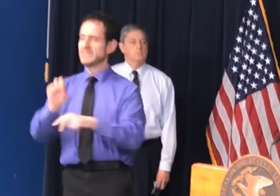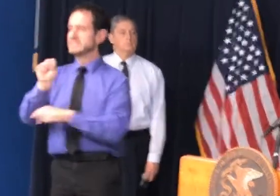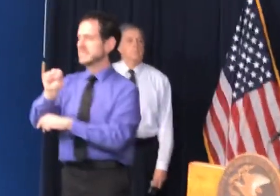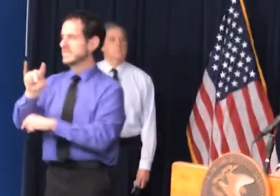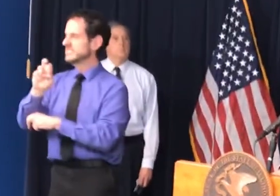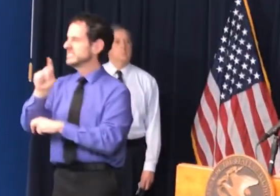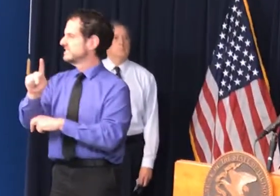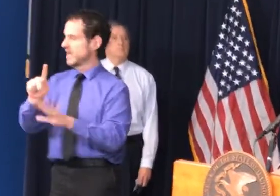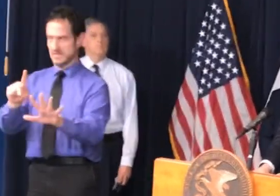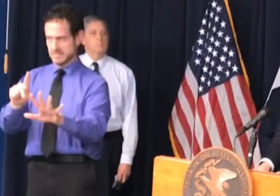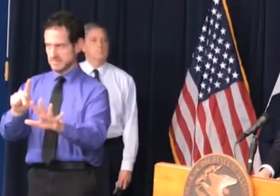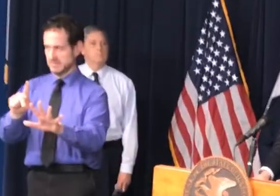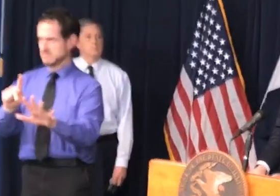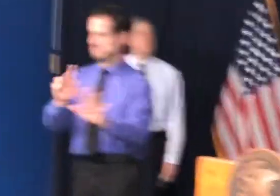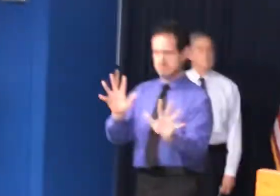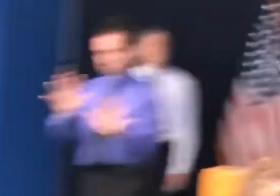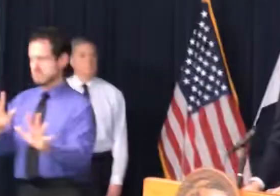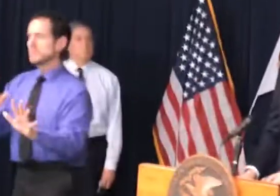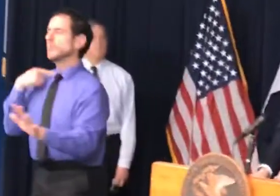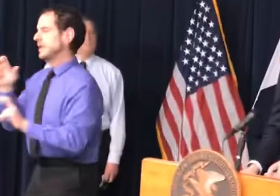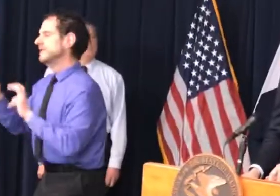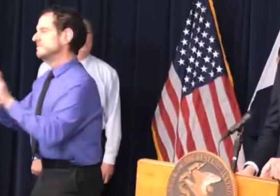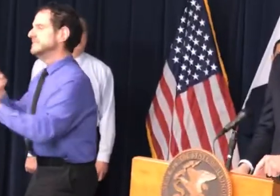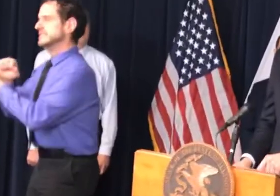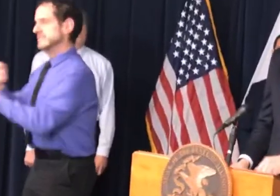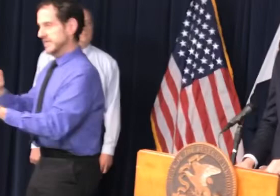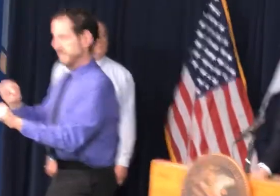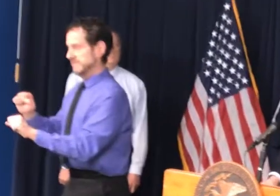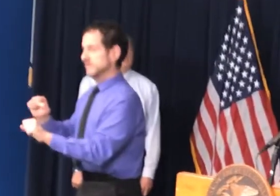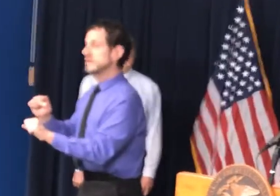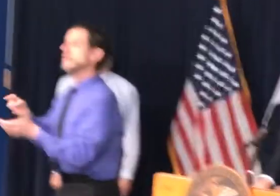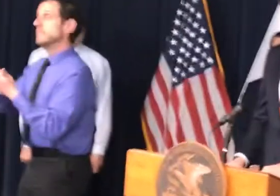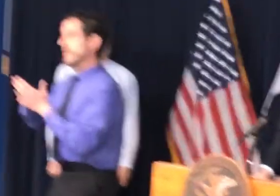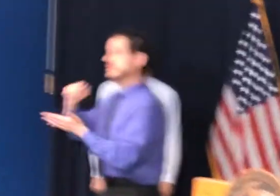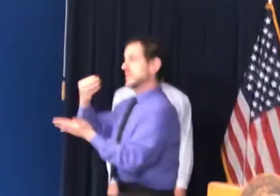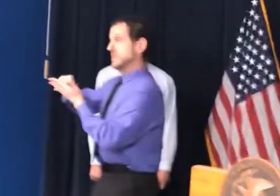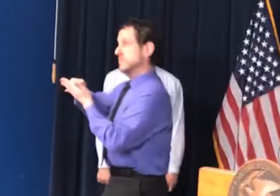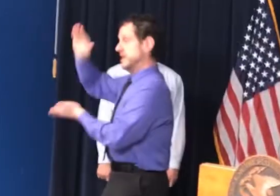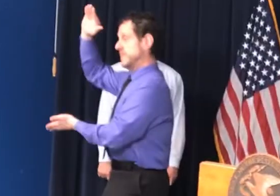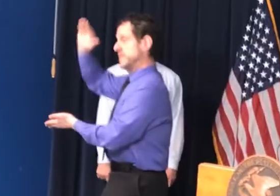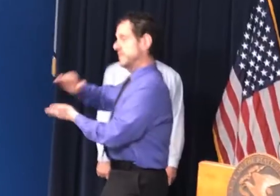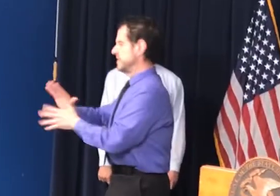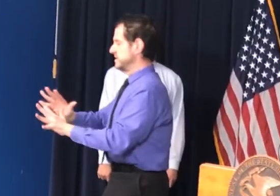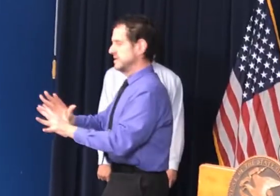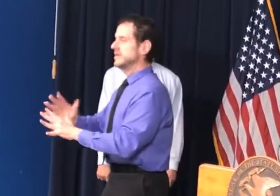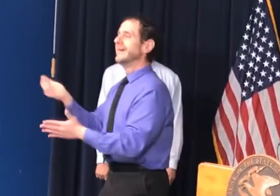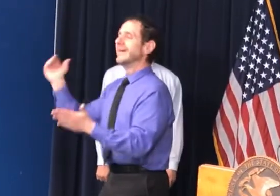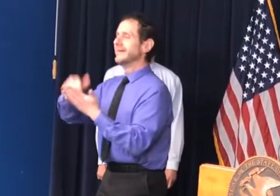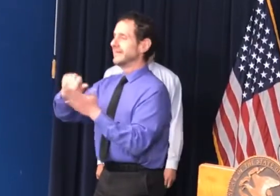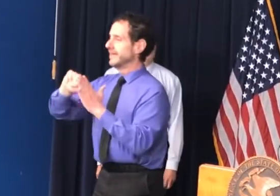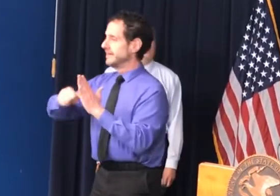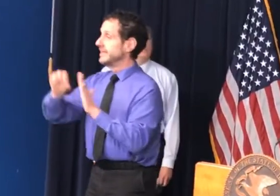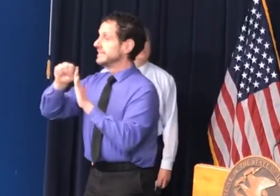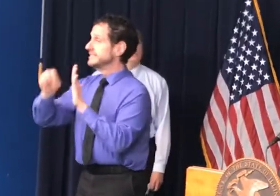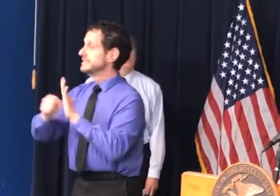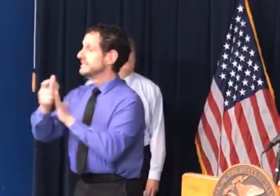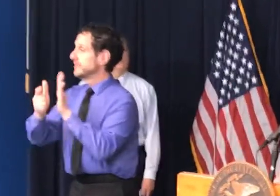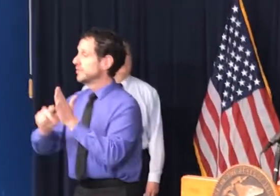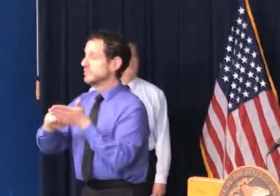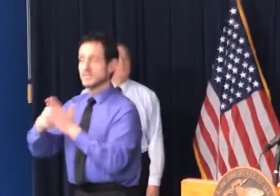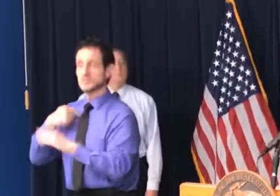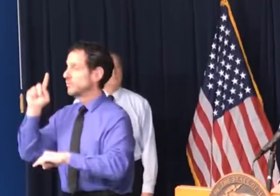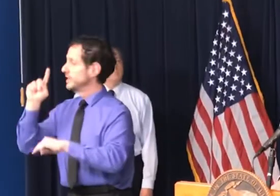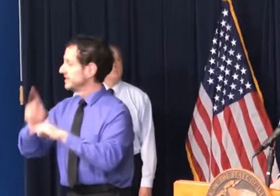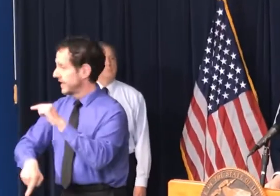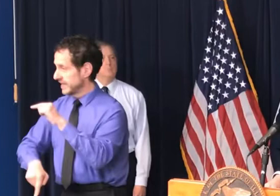$14 billion state portfolio in the stock market. Let me repeat that. State law prohibits investing any